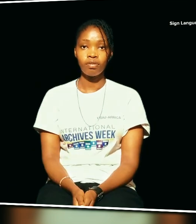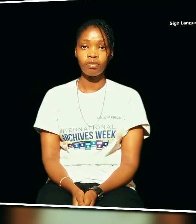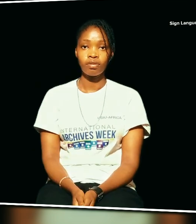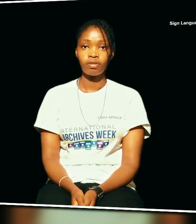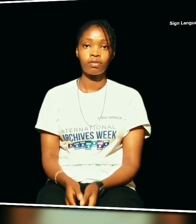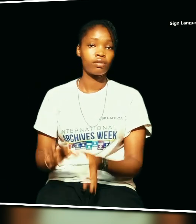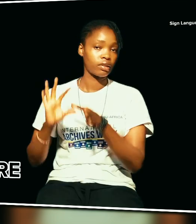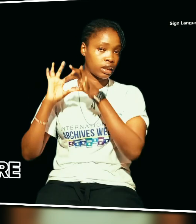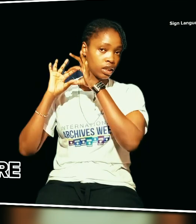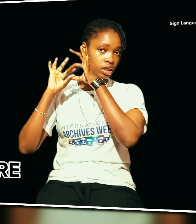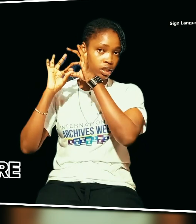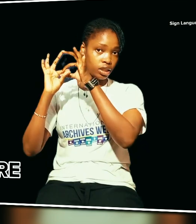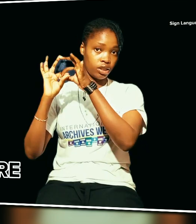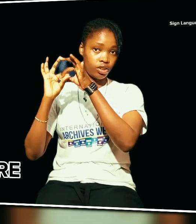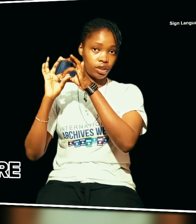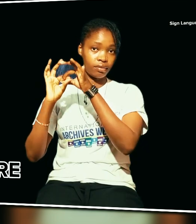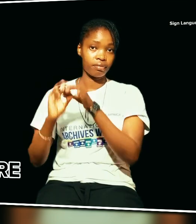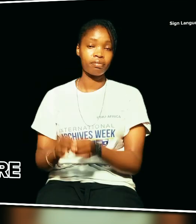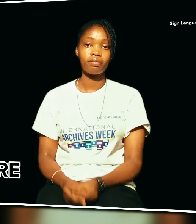Culture.